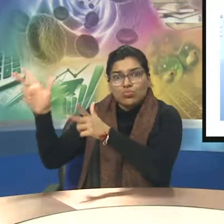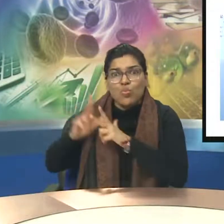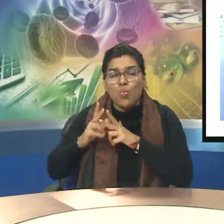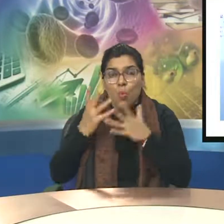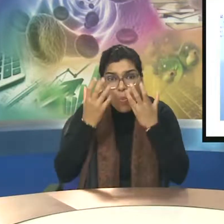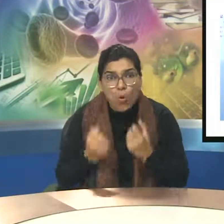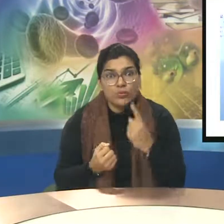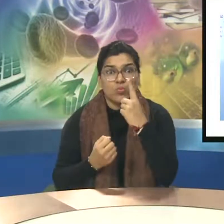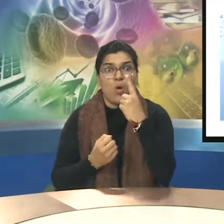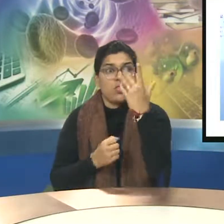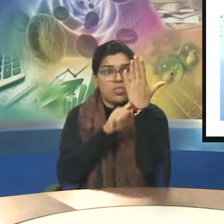point on a